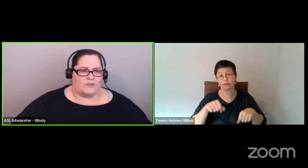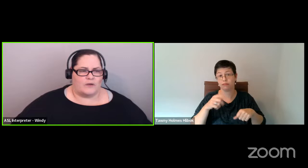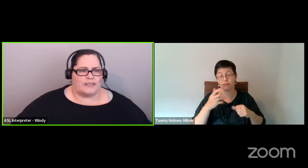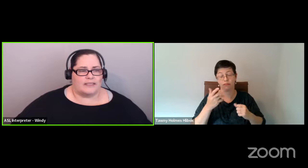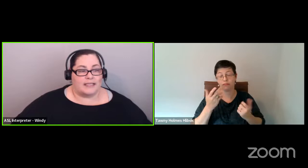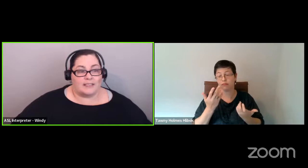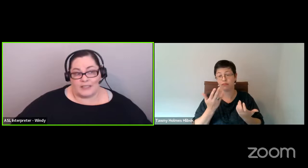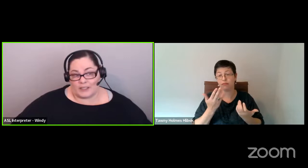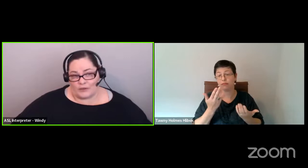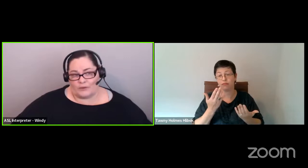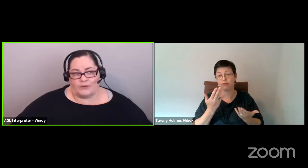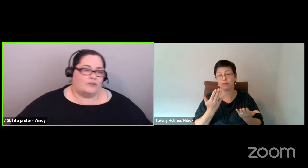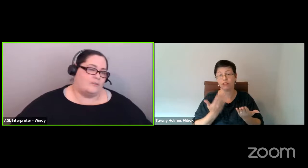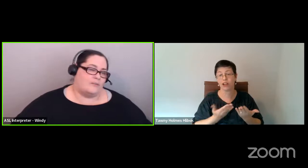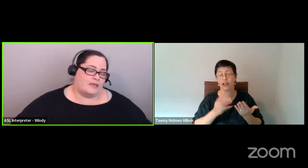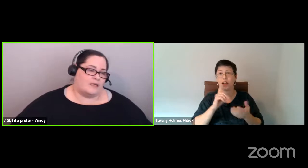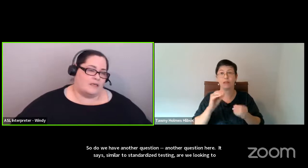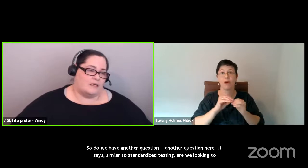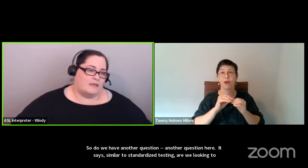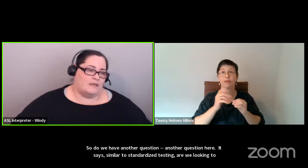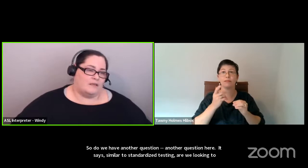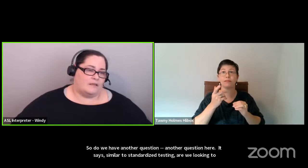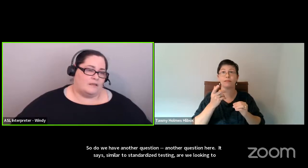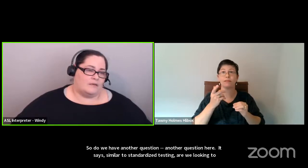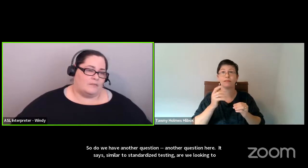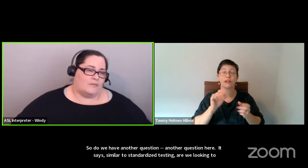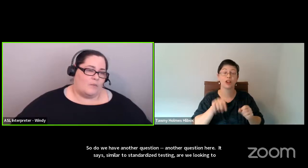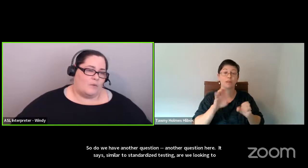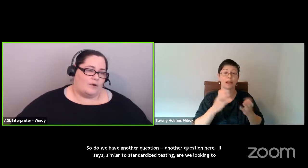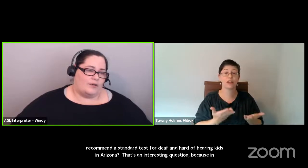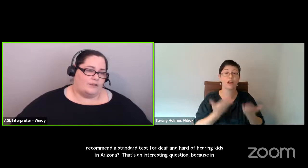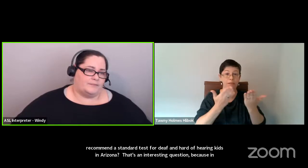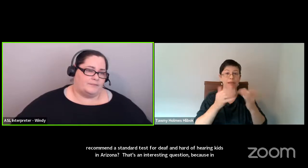age groups. So assessments, though, could be